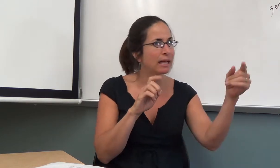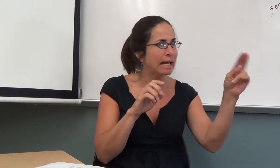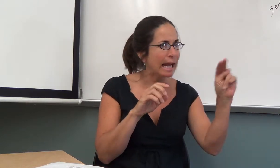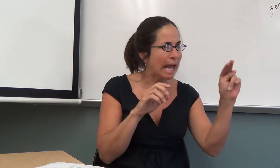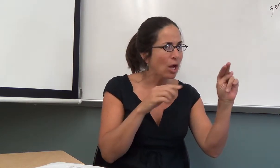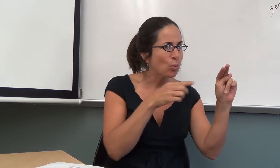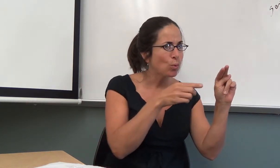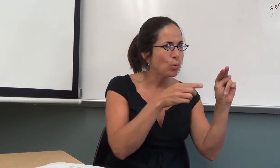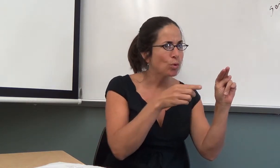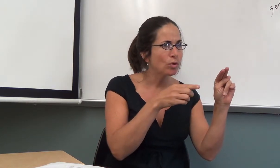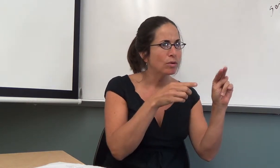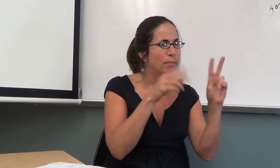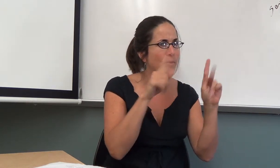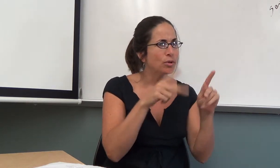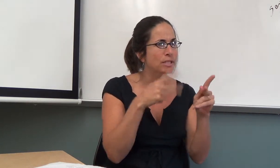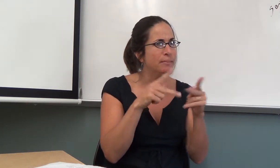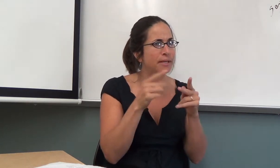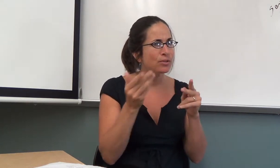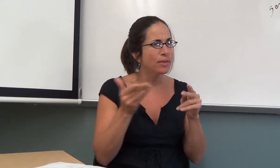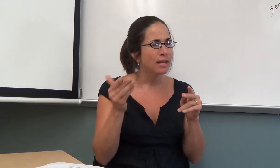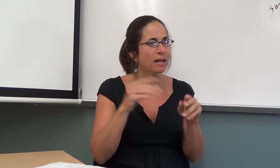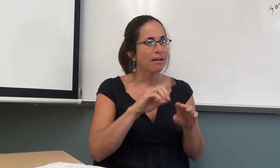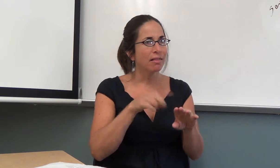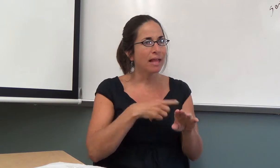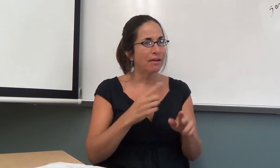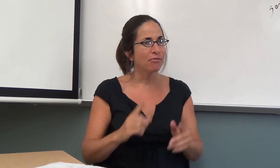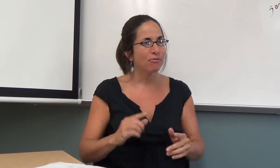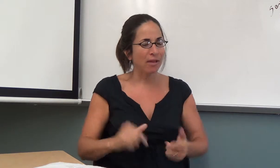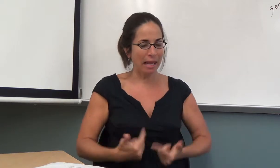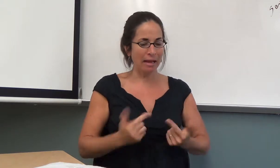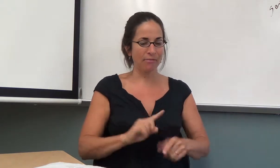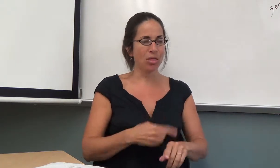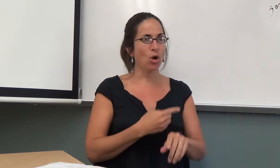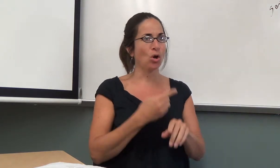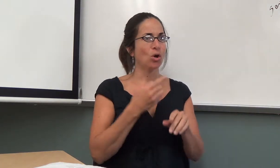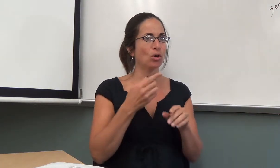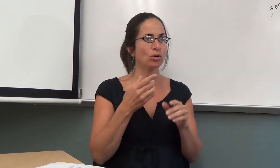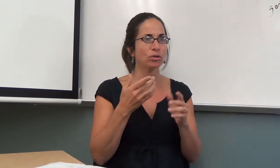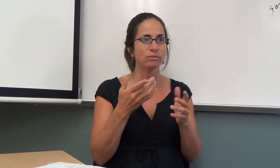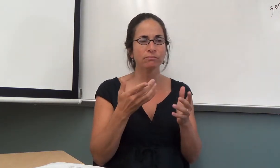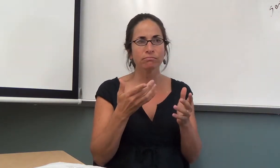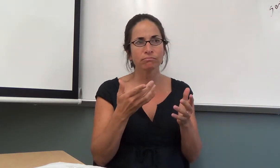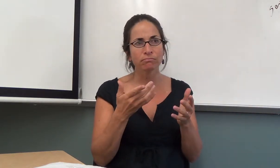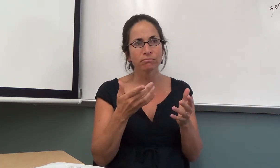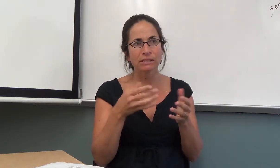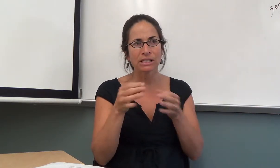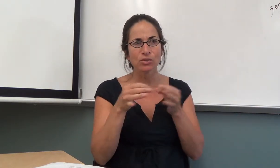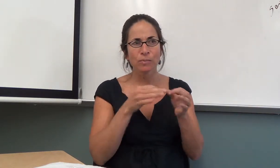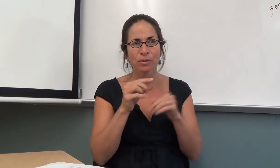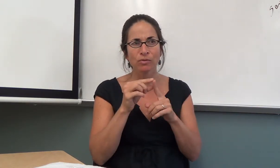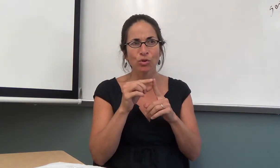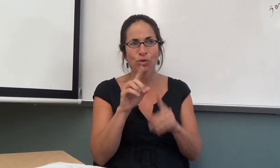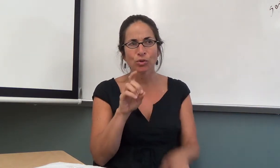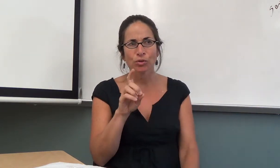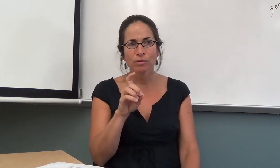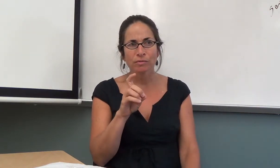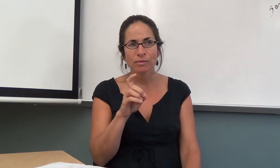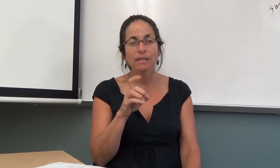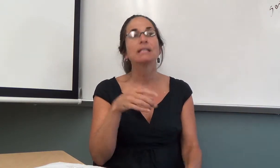or thing. Is lifelong a person, place, or thing, or is that a descriptive term? That tells us that's a descriptive term,